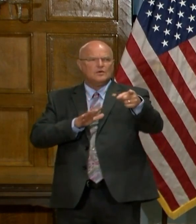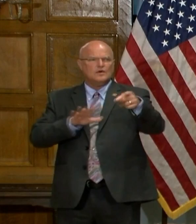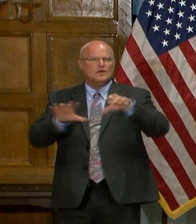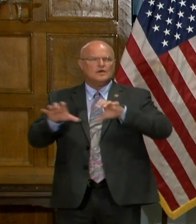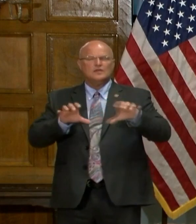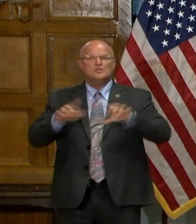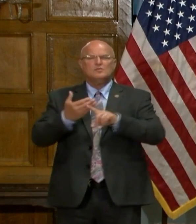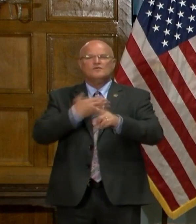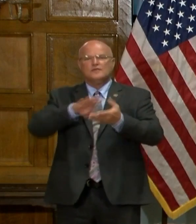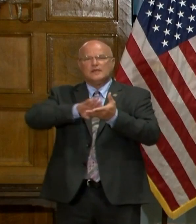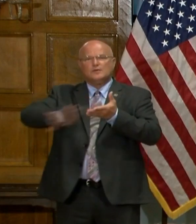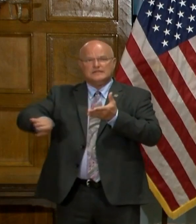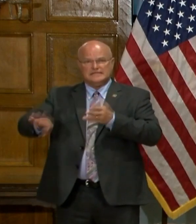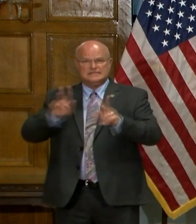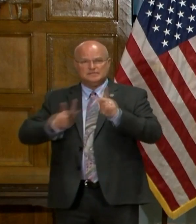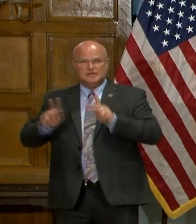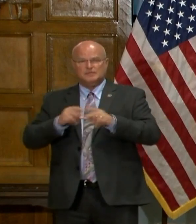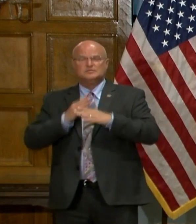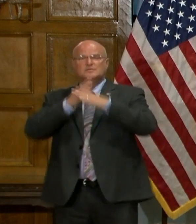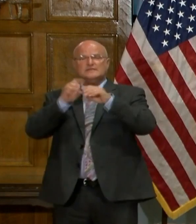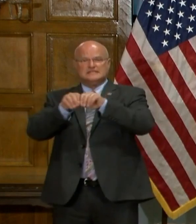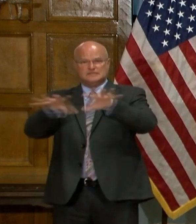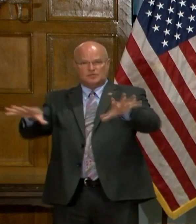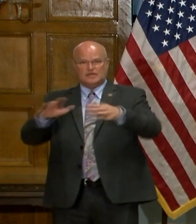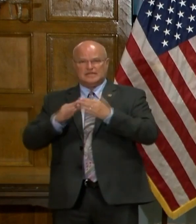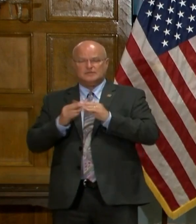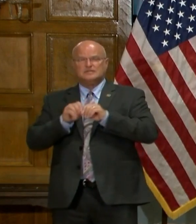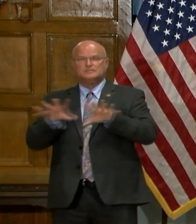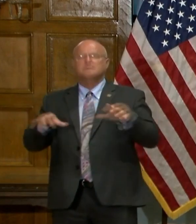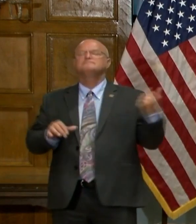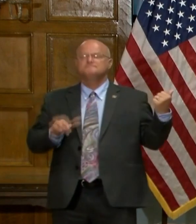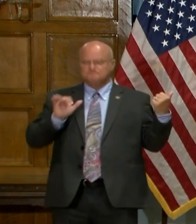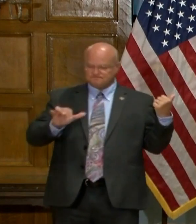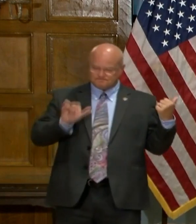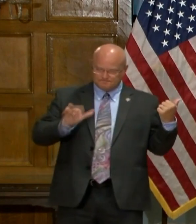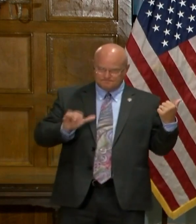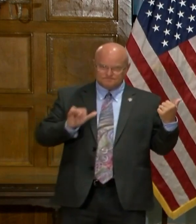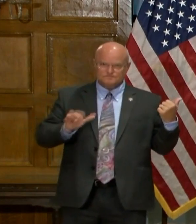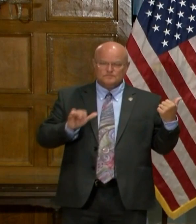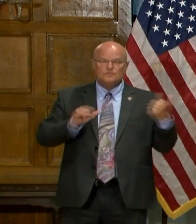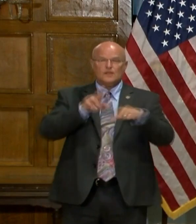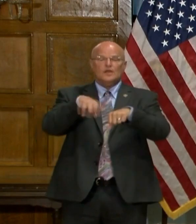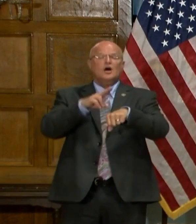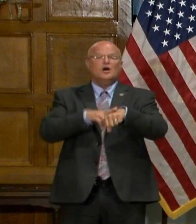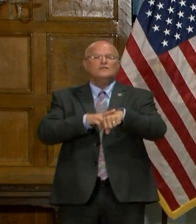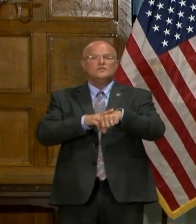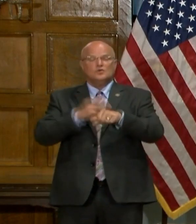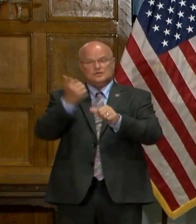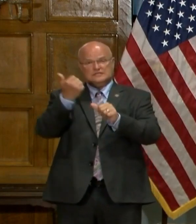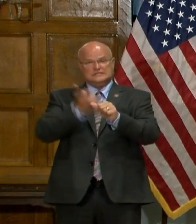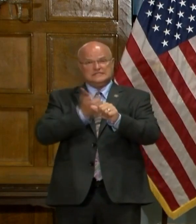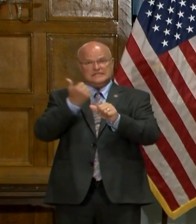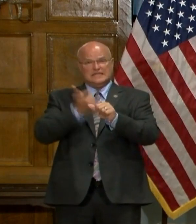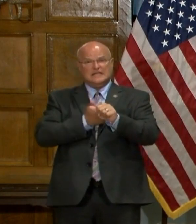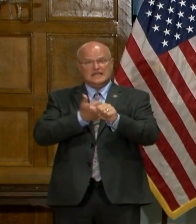do before they release the detainees to prevent spread, community spread. Okay. Well, of course,